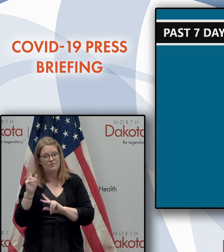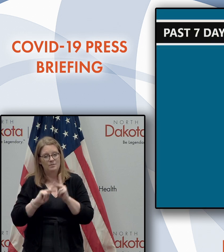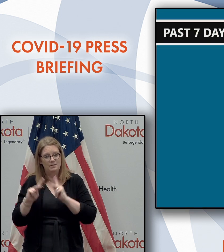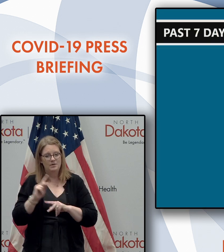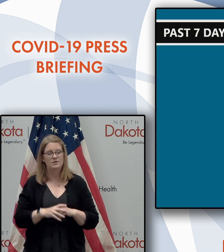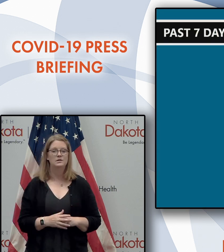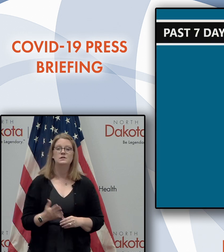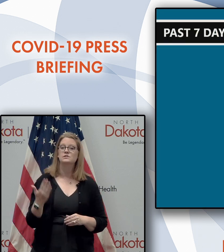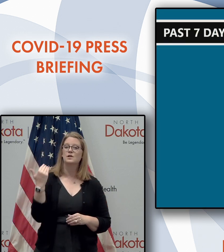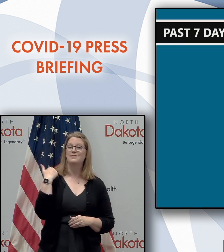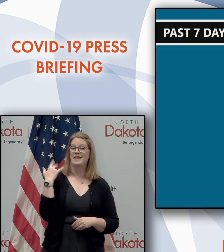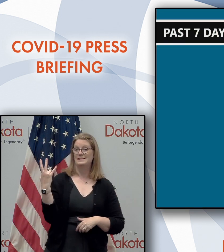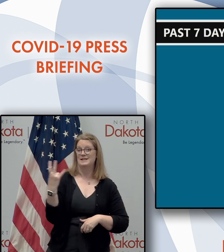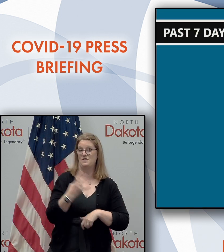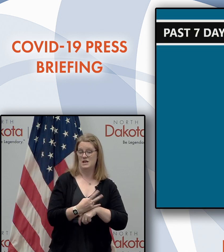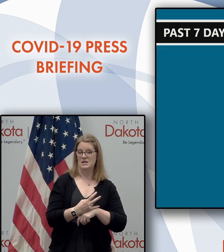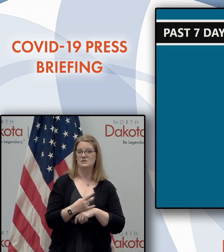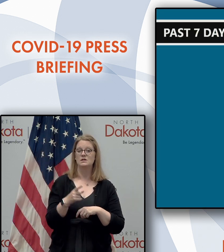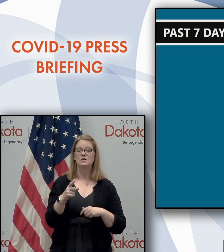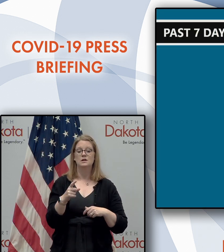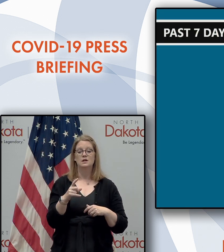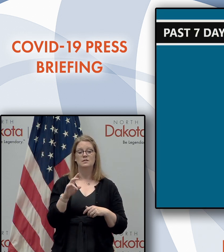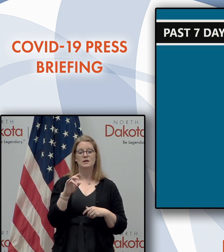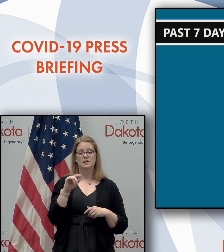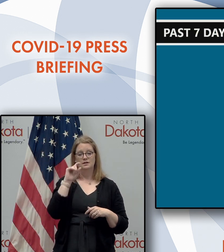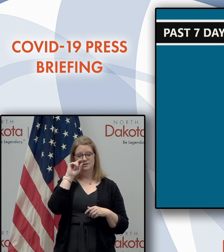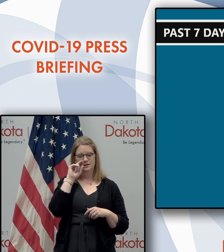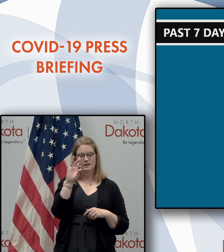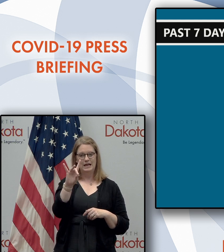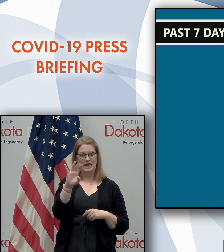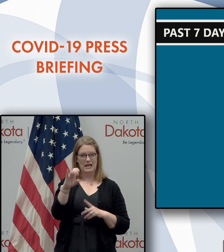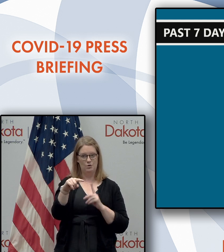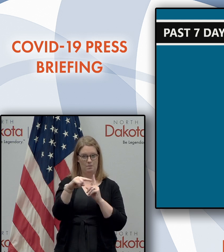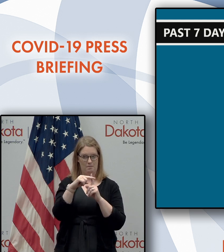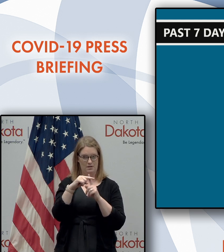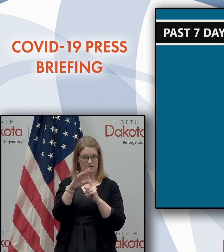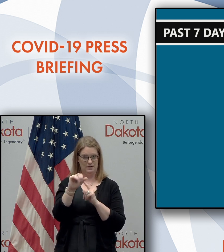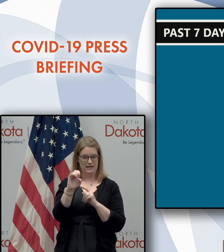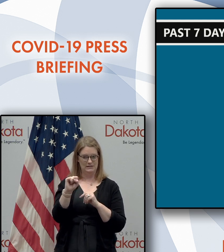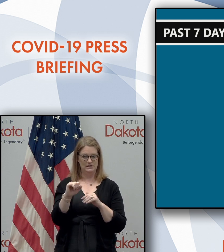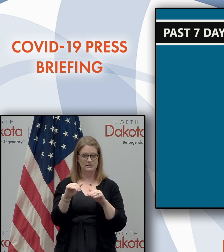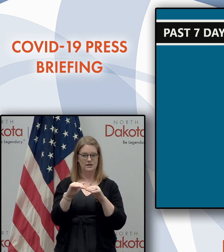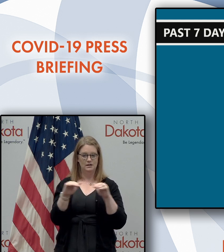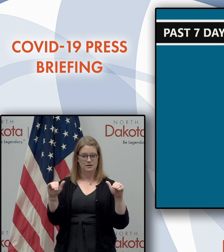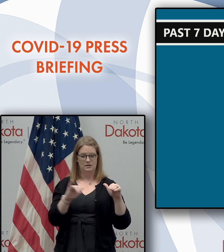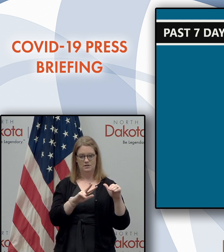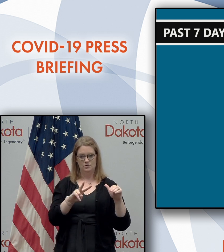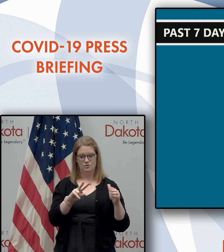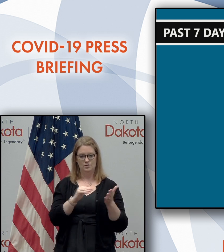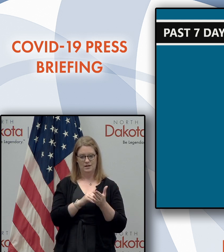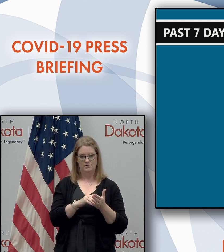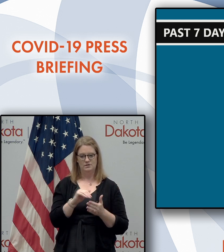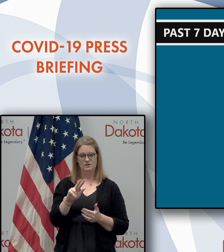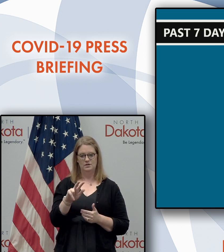as I mentioned, to get to that 2.5, the numerator on that, 800 positive cases, the denominator,